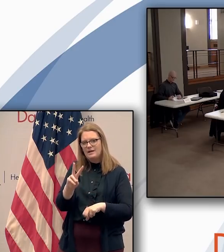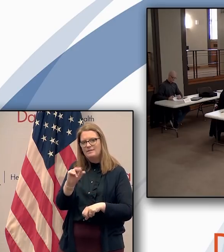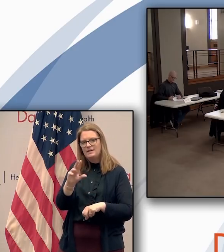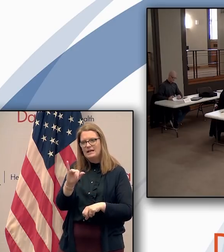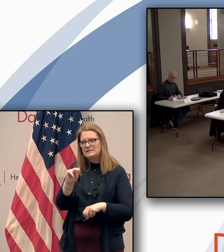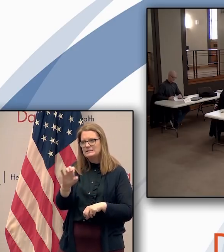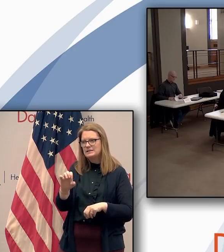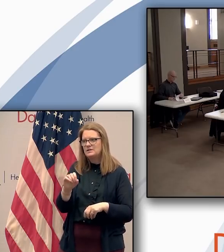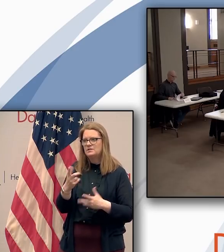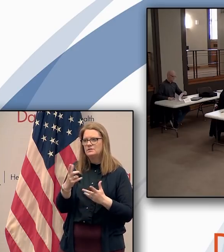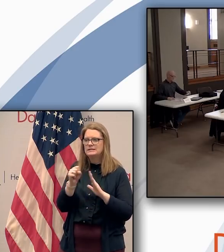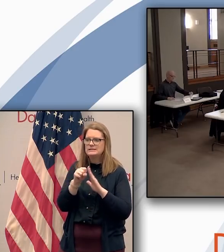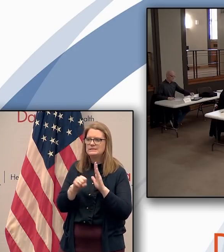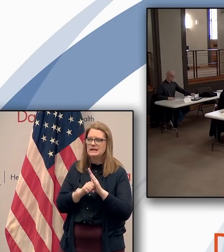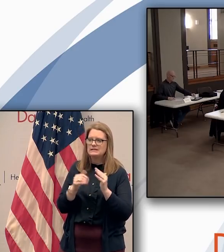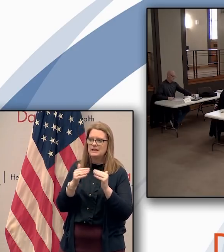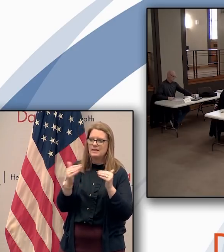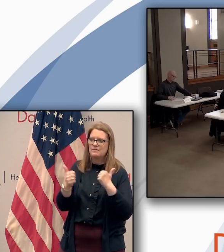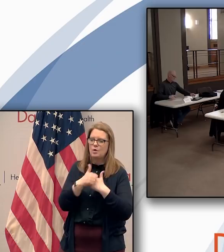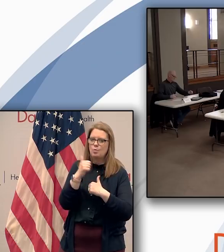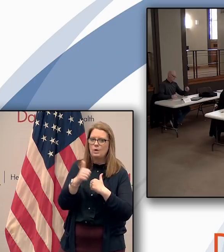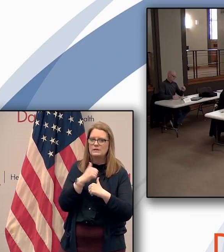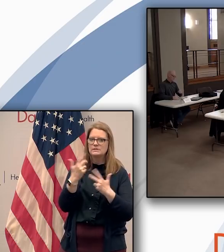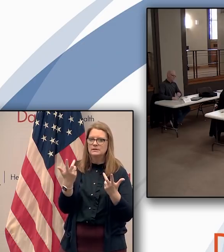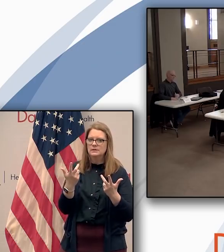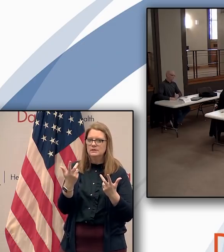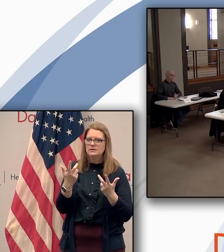acceptable level of risk be to achieve a new normal?